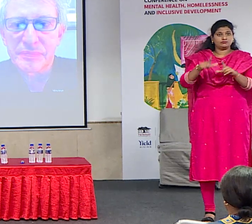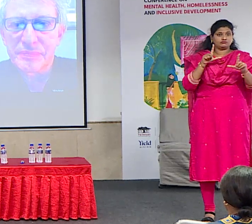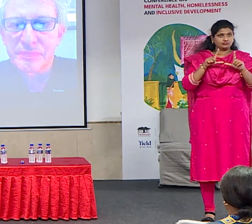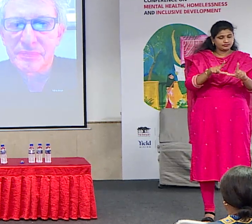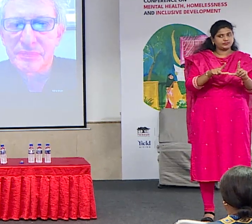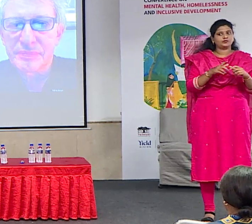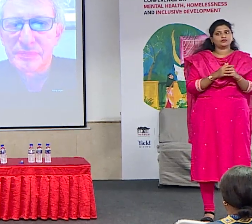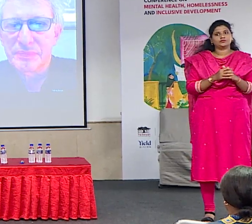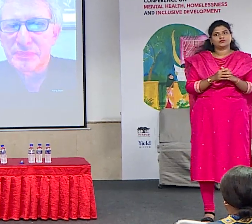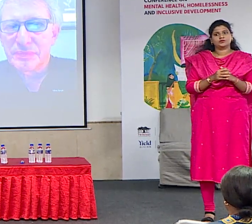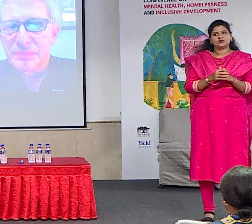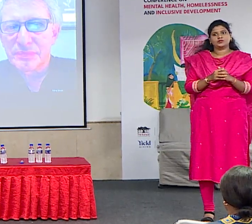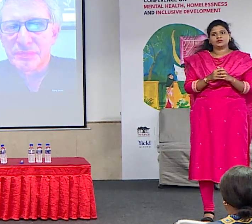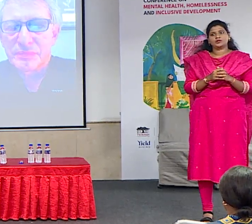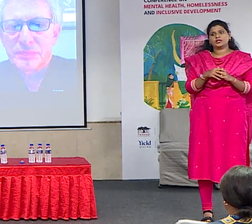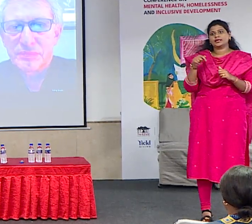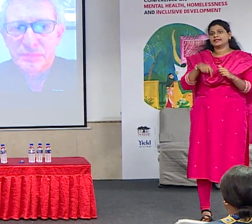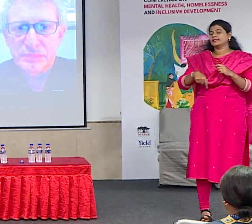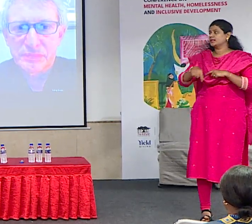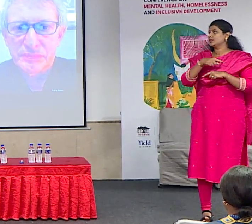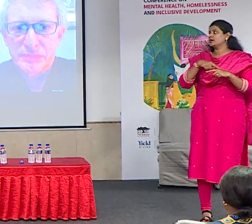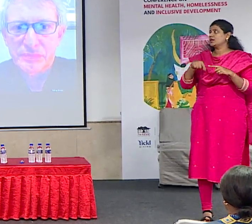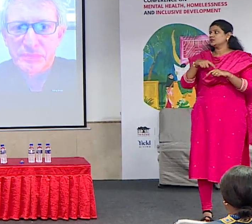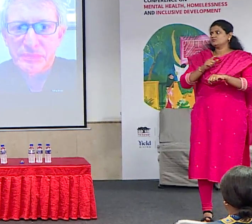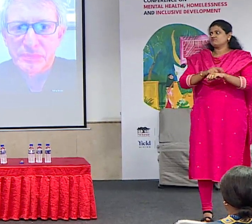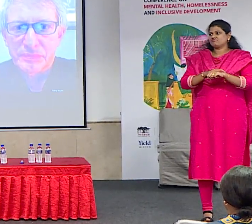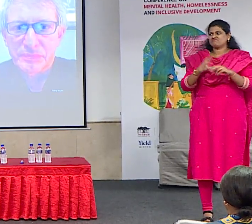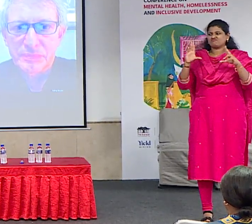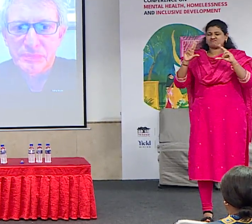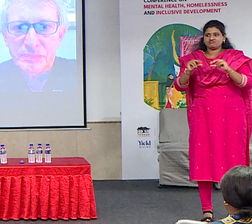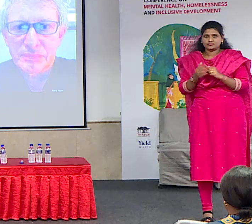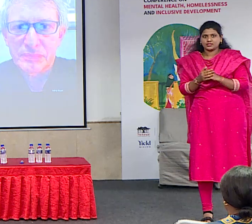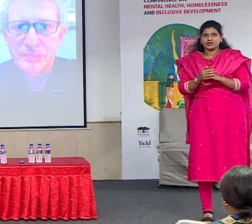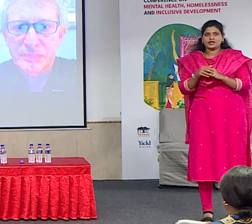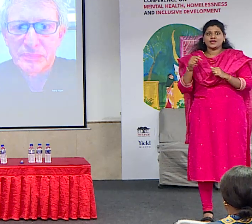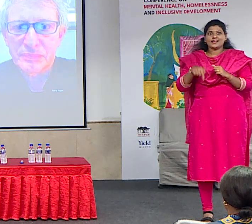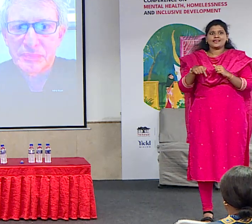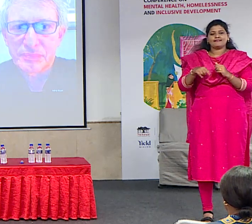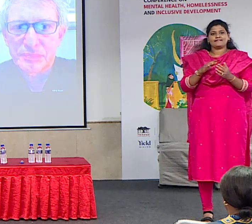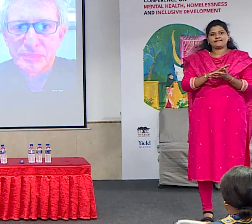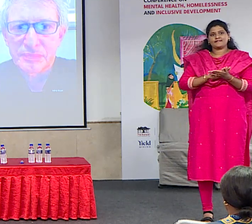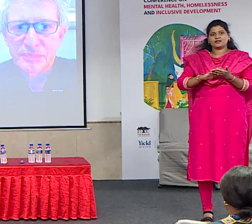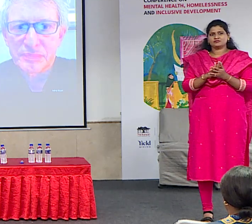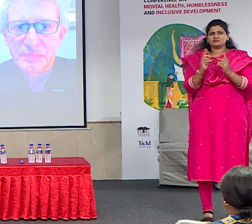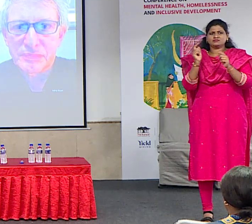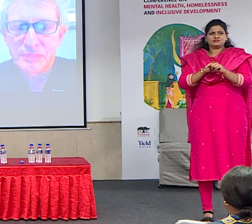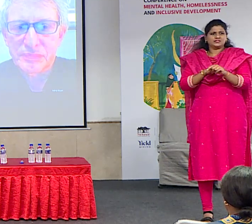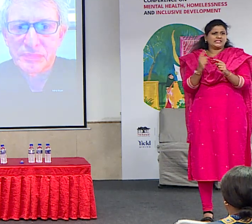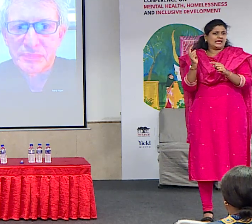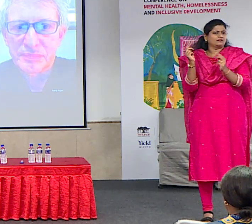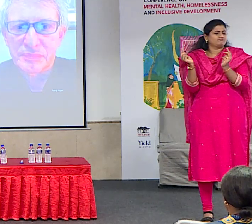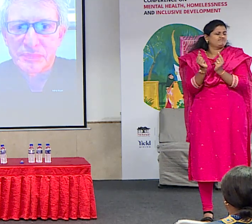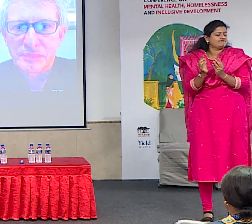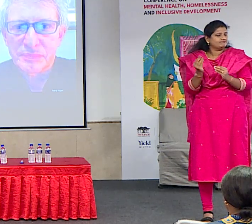that. We are actually out of time because we have this room for only a little bit. But